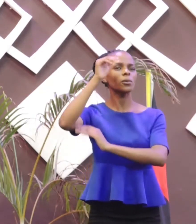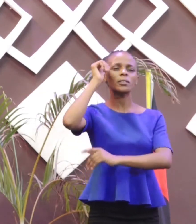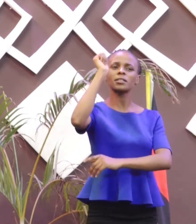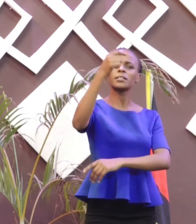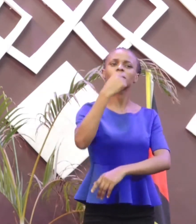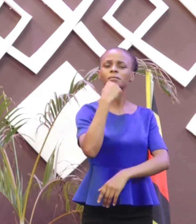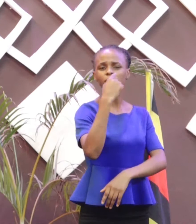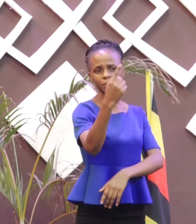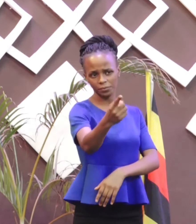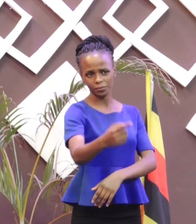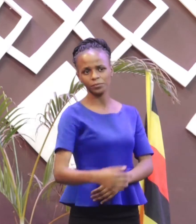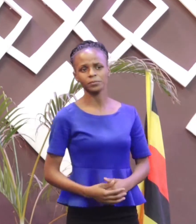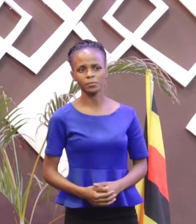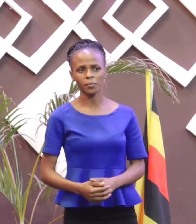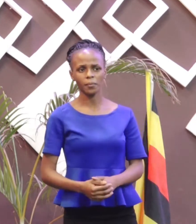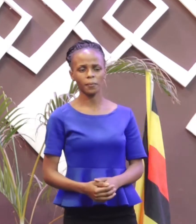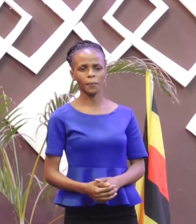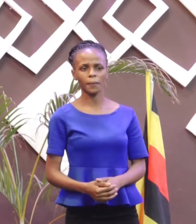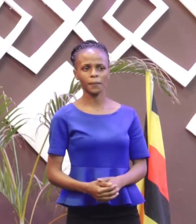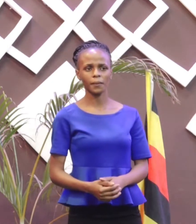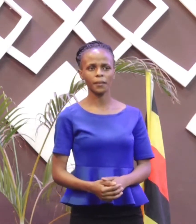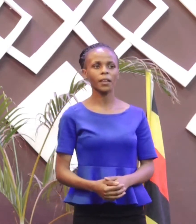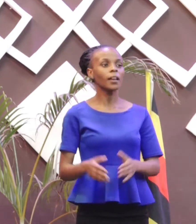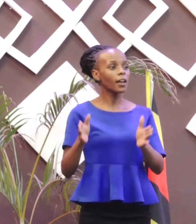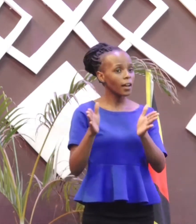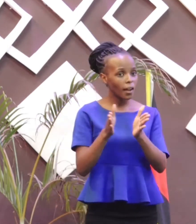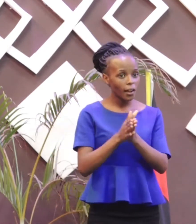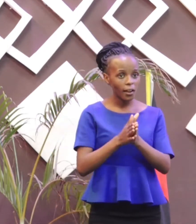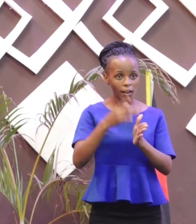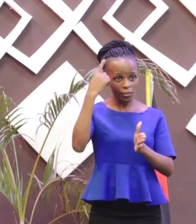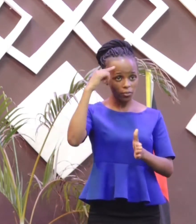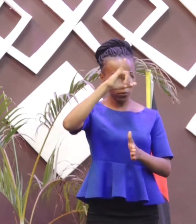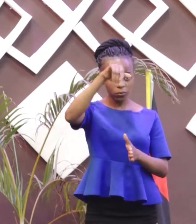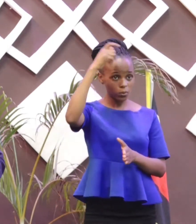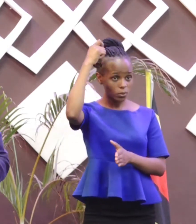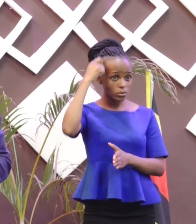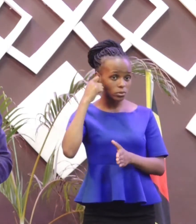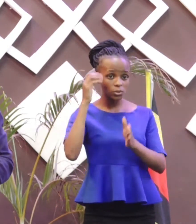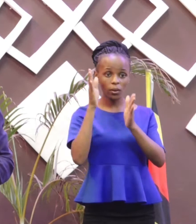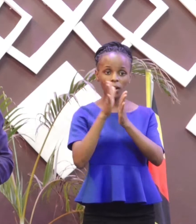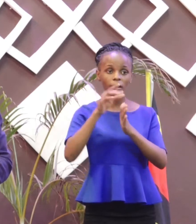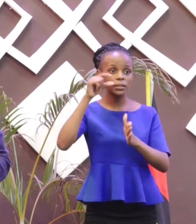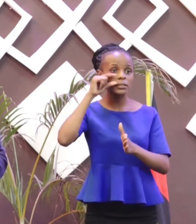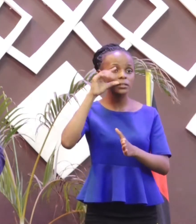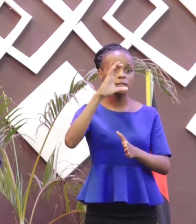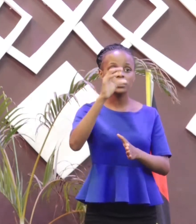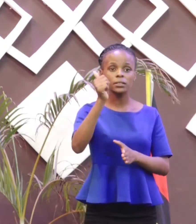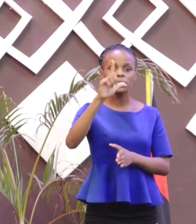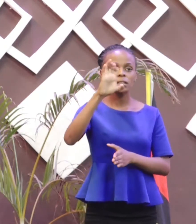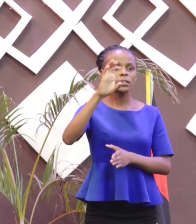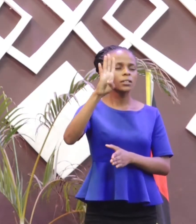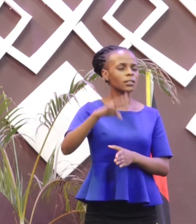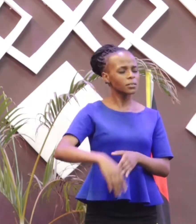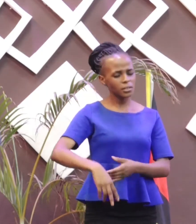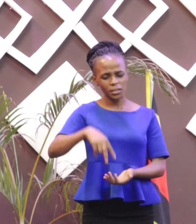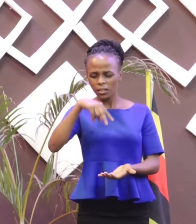kikola okusobola okutuukiriza ekyo kye yayogera. And for Joshua and Caleb, they stood and